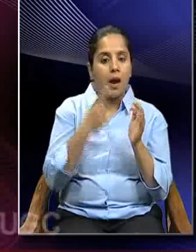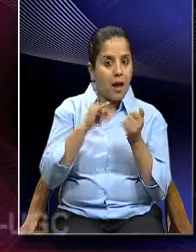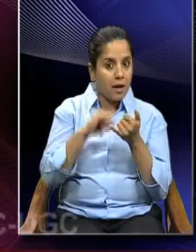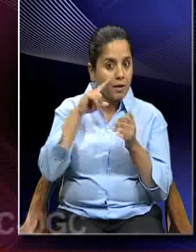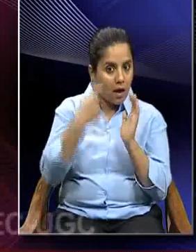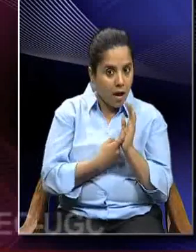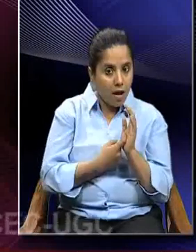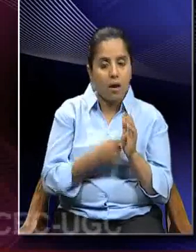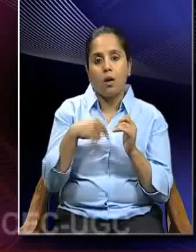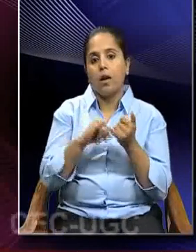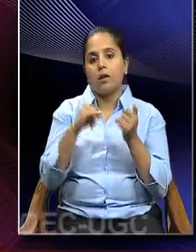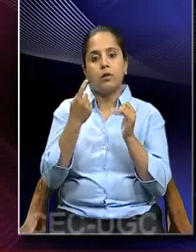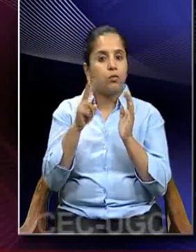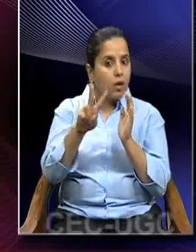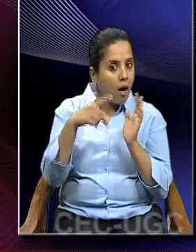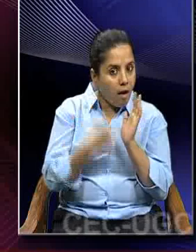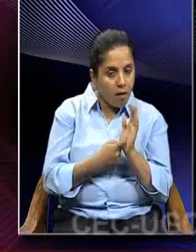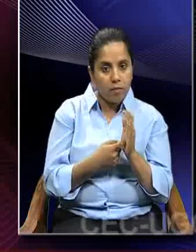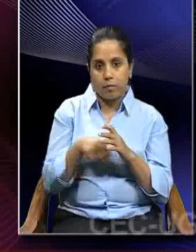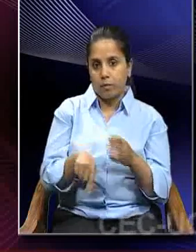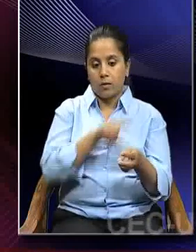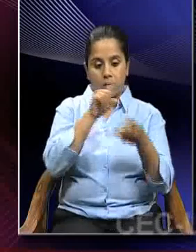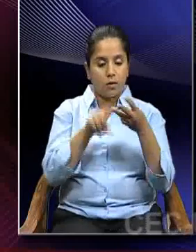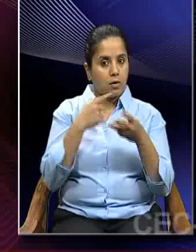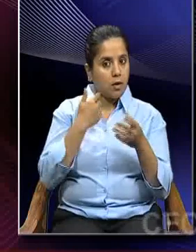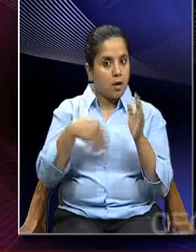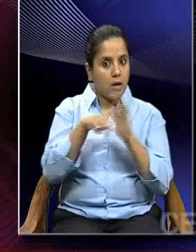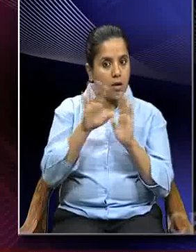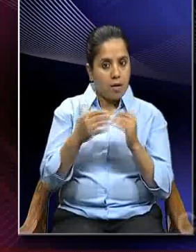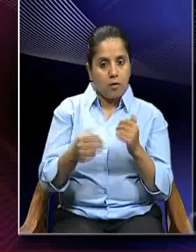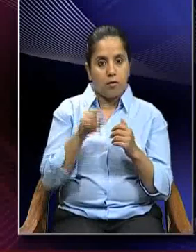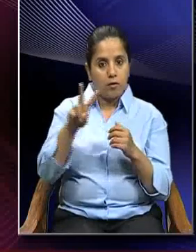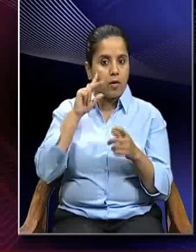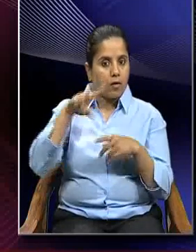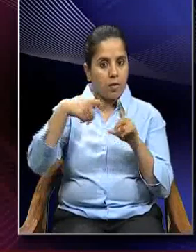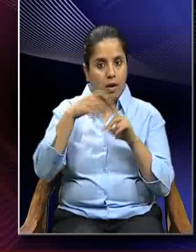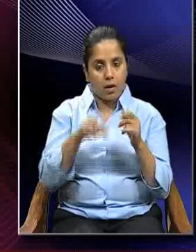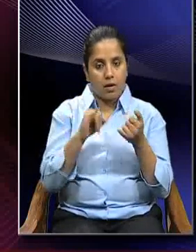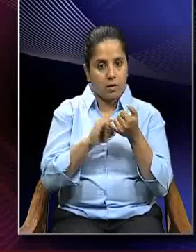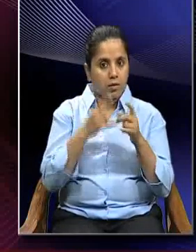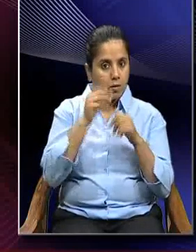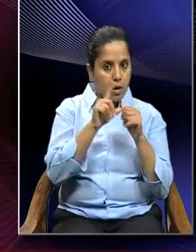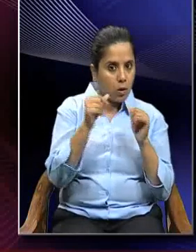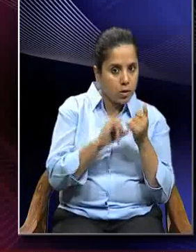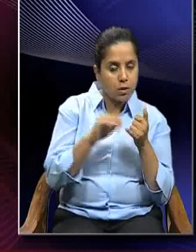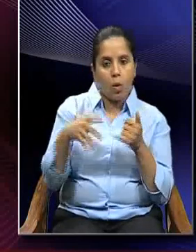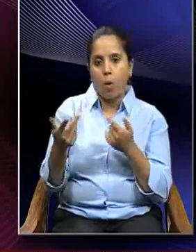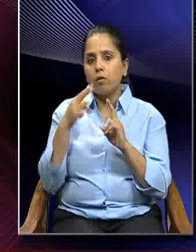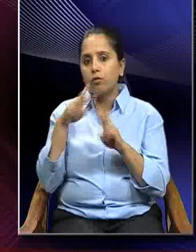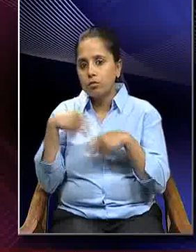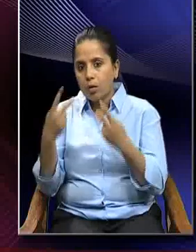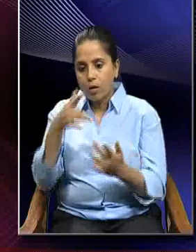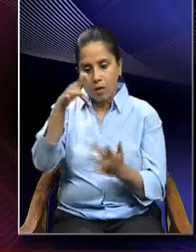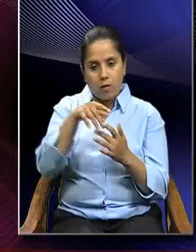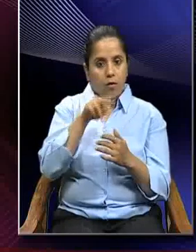and SVR. So at the third level we have vivek between the stimulus and response. If we